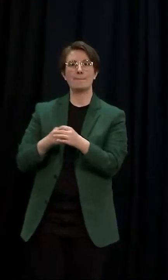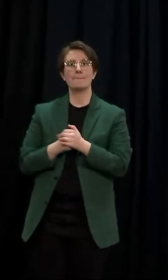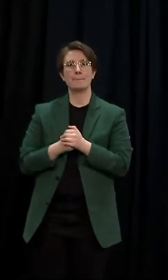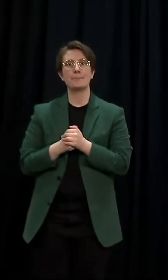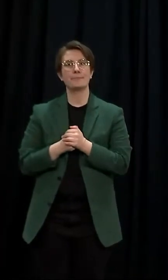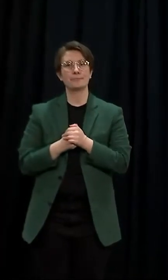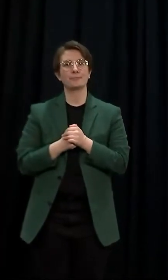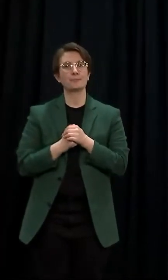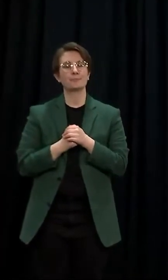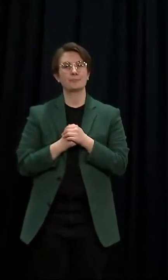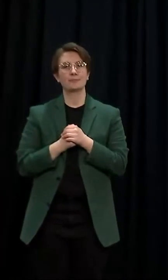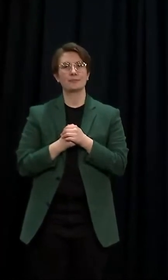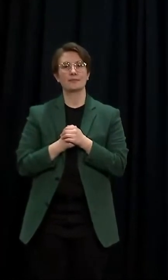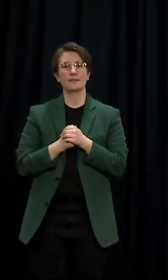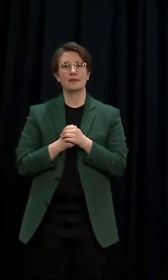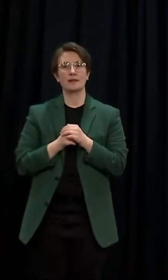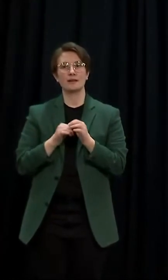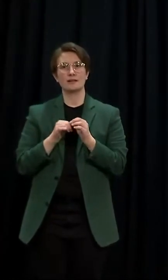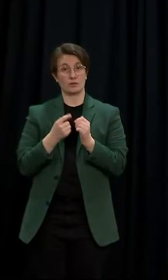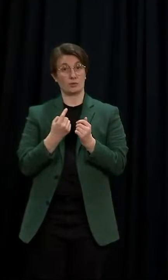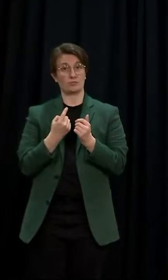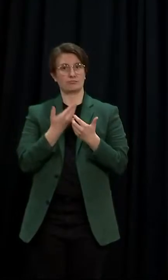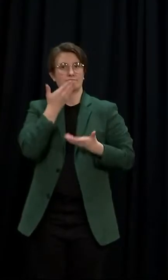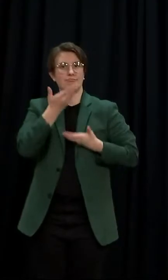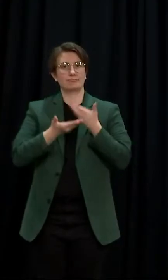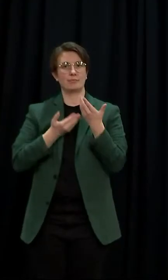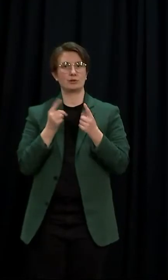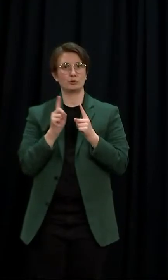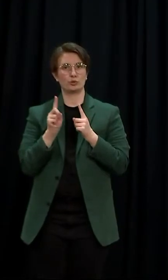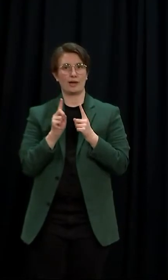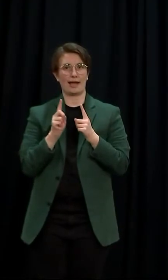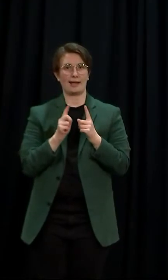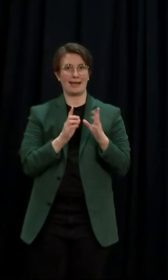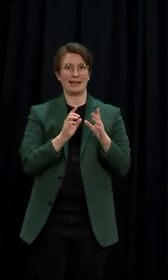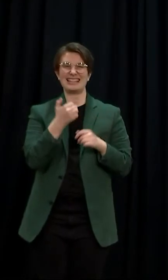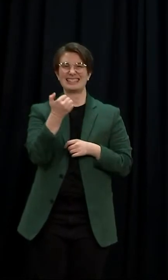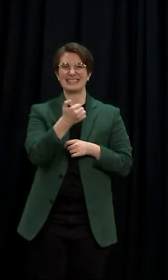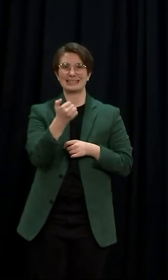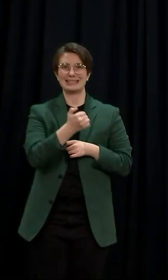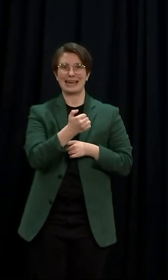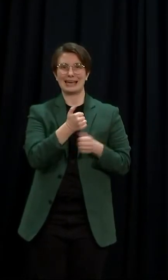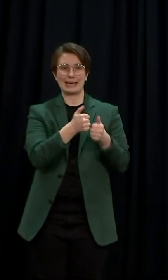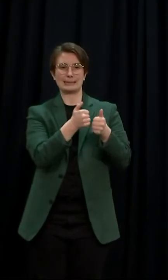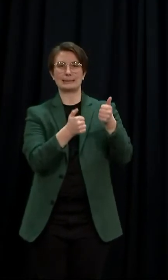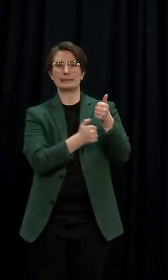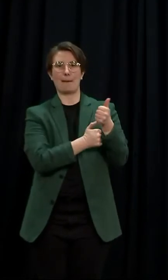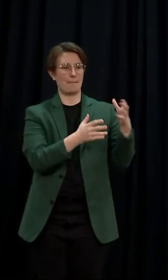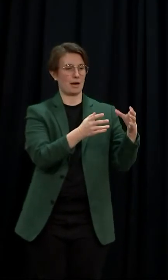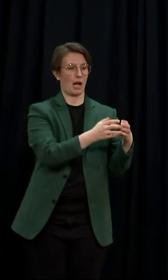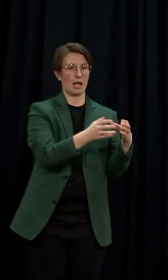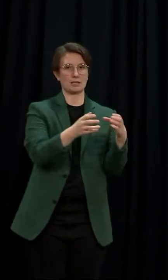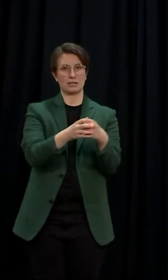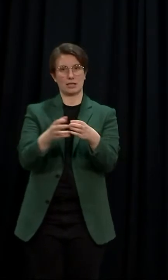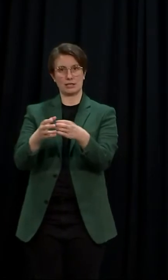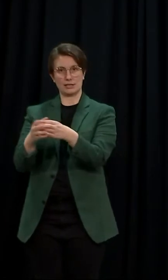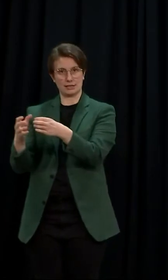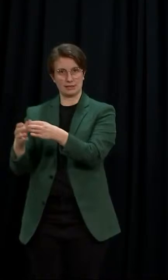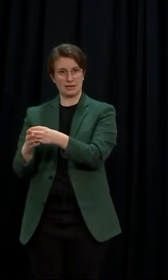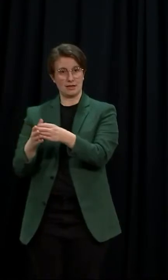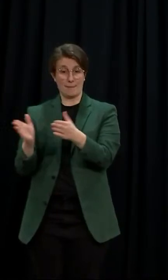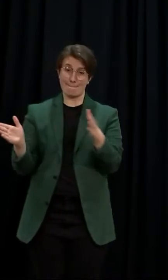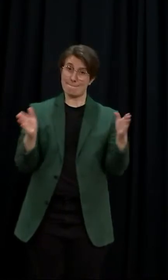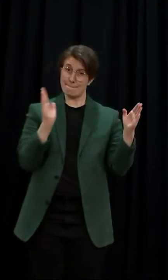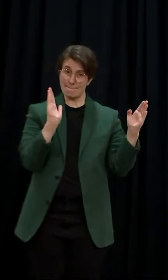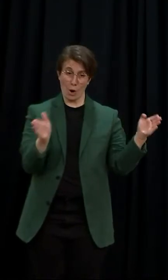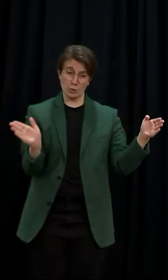that information about the number of subclusters, and of those 16, there's only 3 that we think there may be ongoing transmission